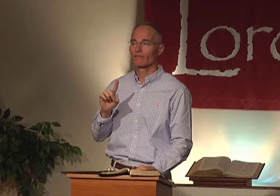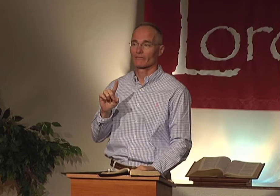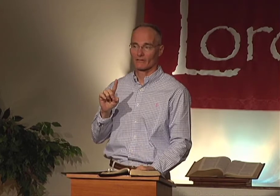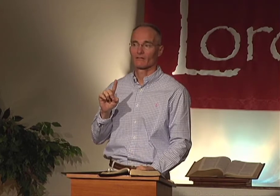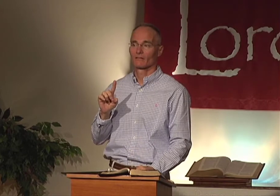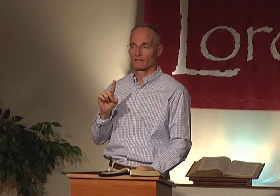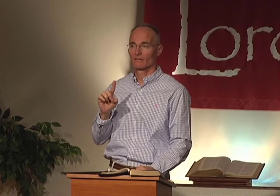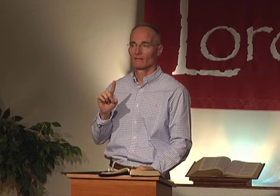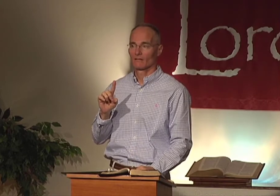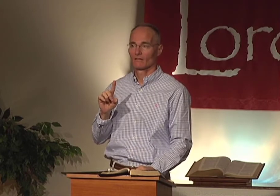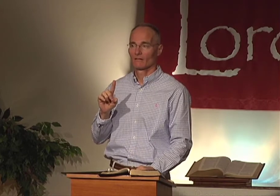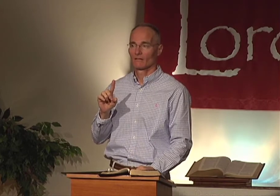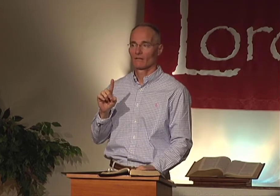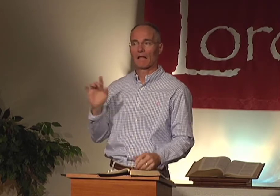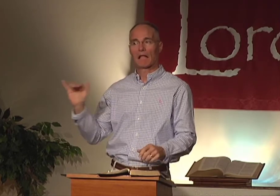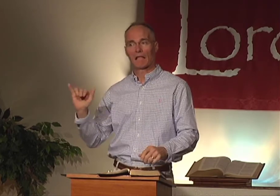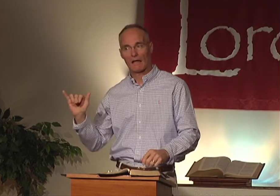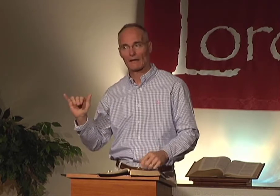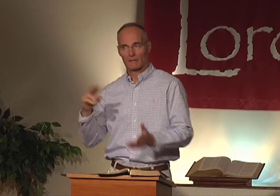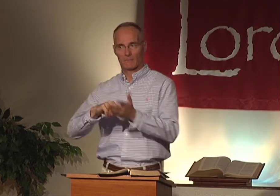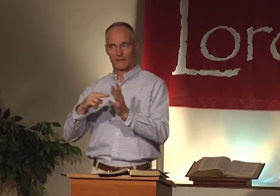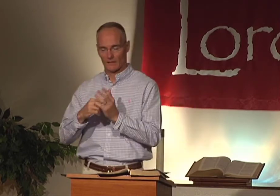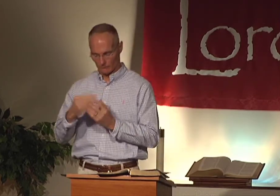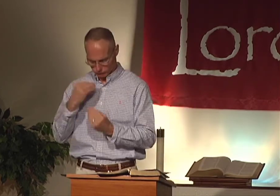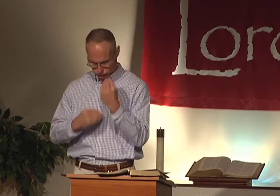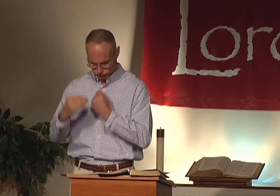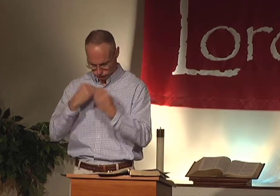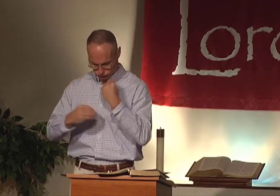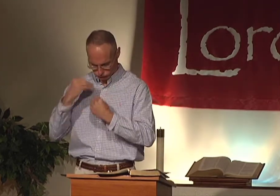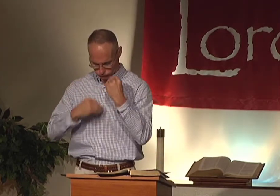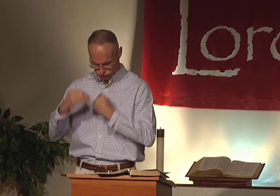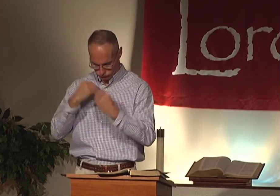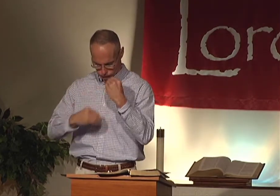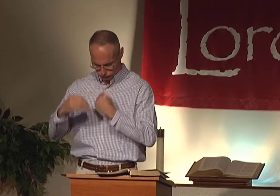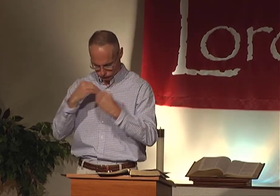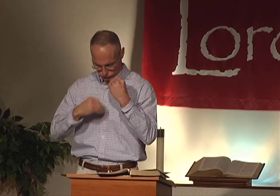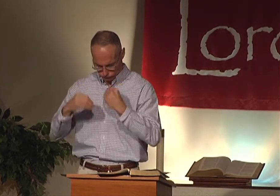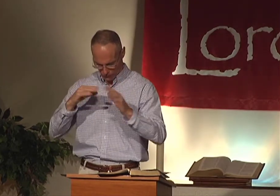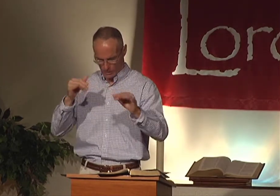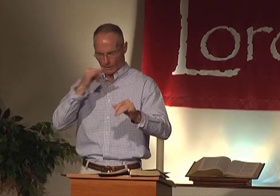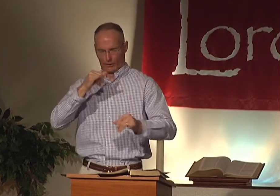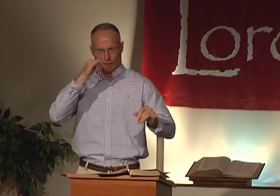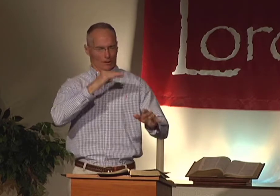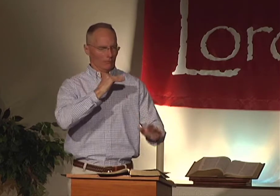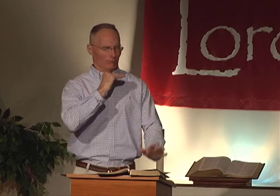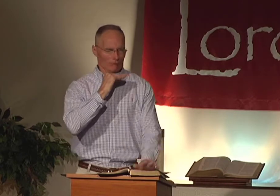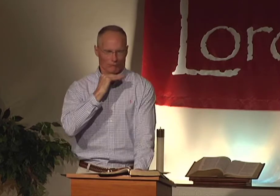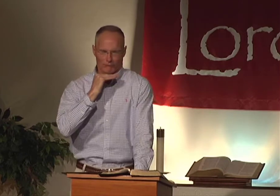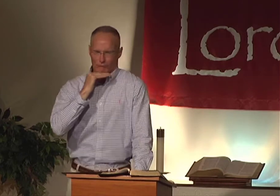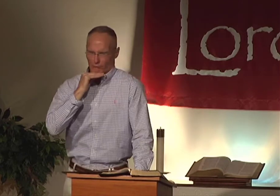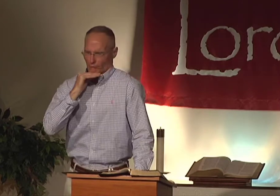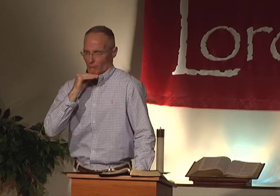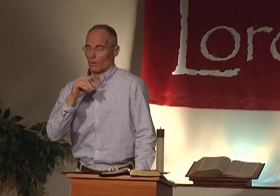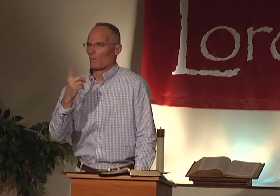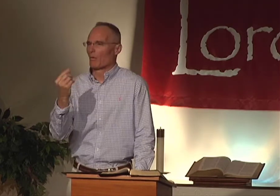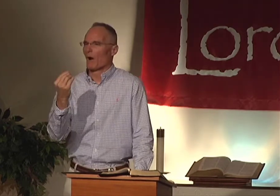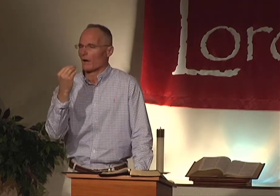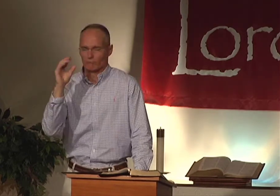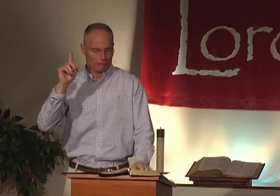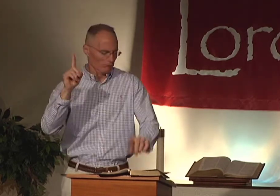which meant stuffed. Like you had just eaten and eaten and eaten and you were stuffed.